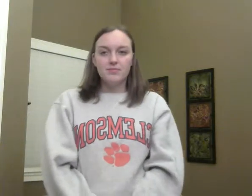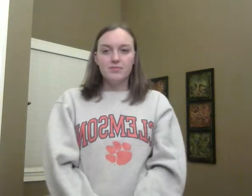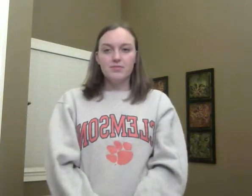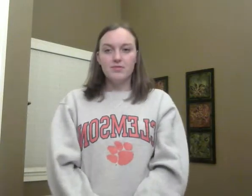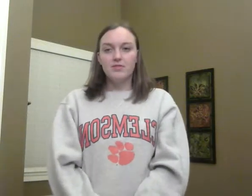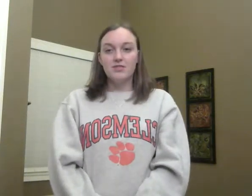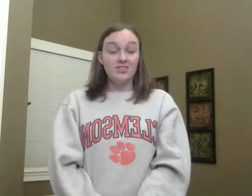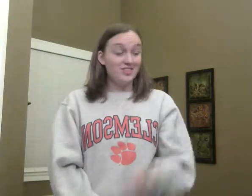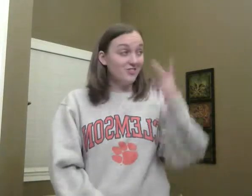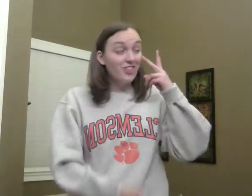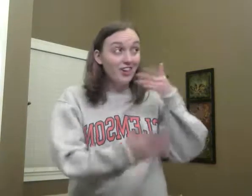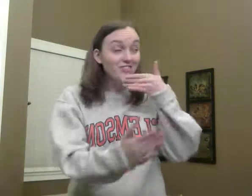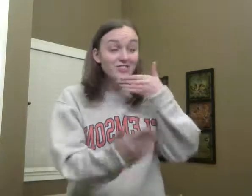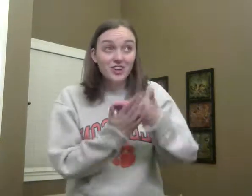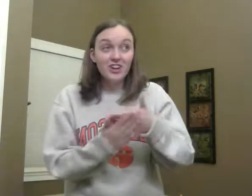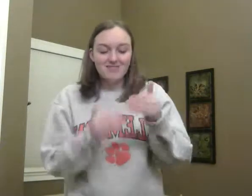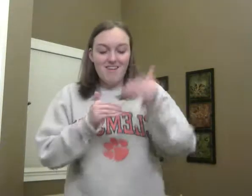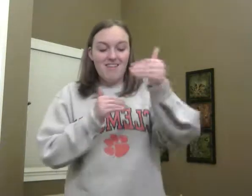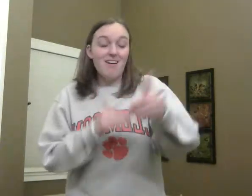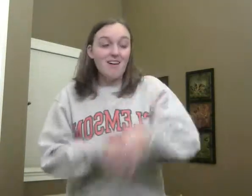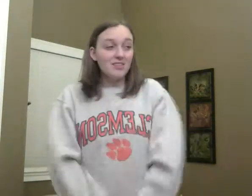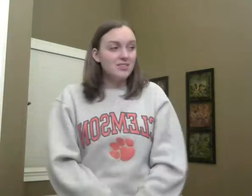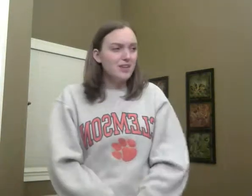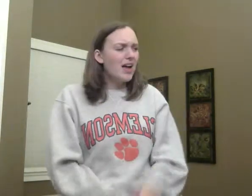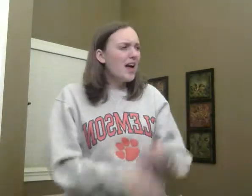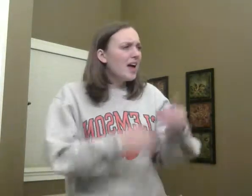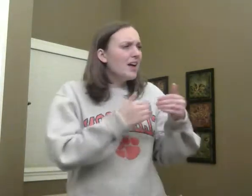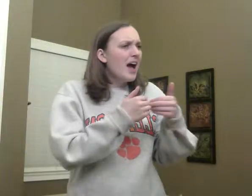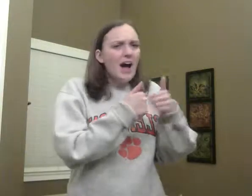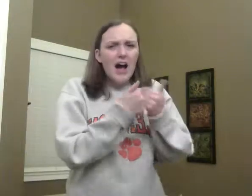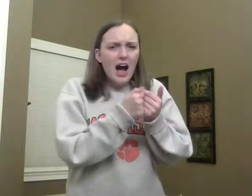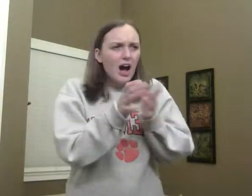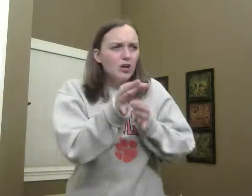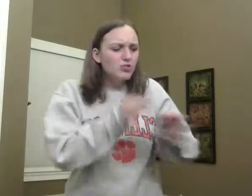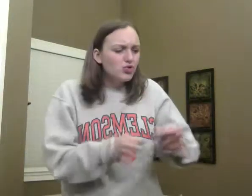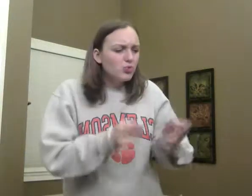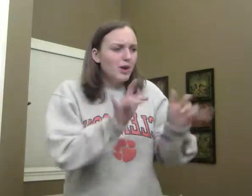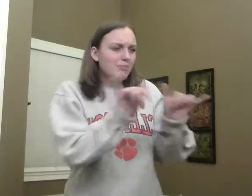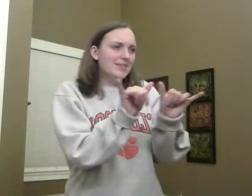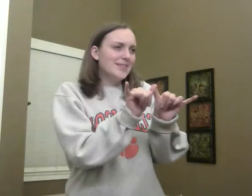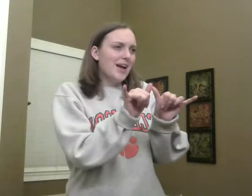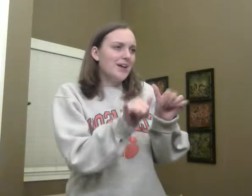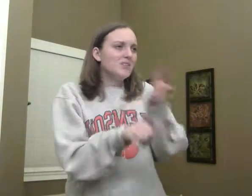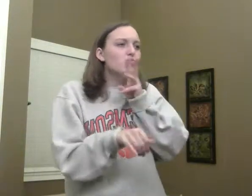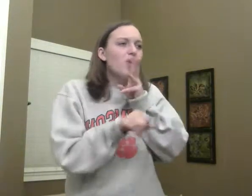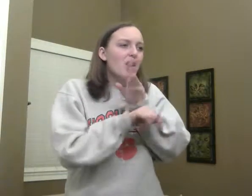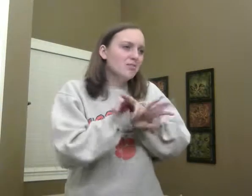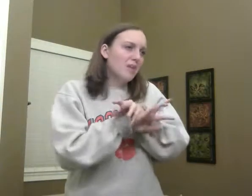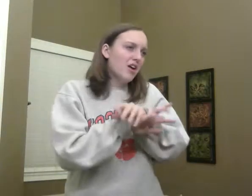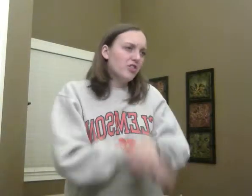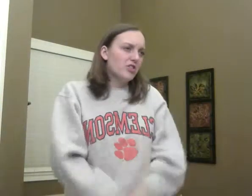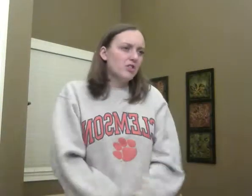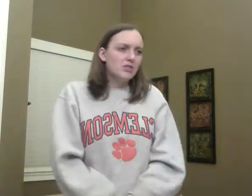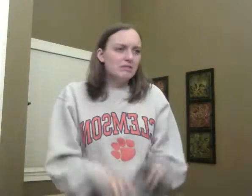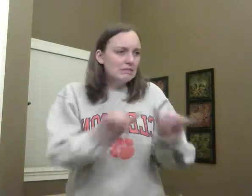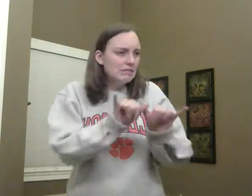Looking good. Next one. How would you describe the size of a water strider? How would you describe the size? I'm still on this